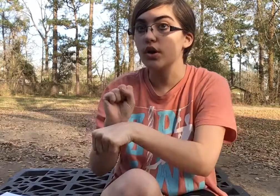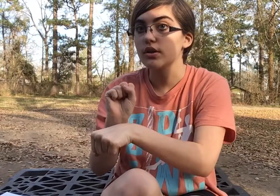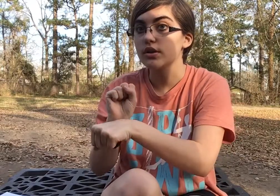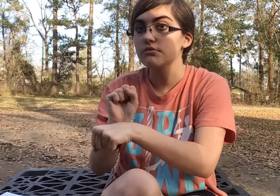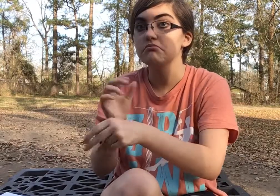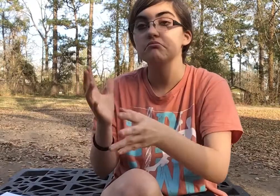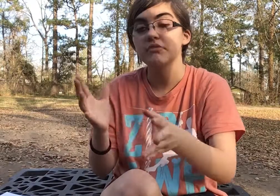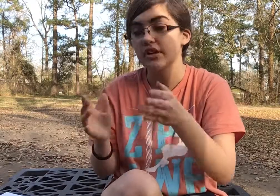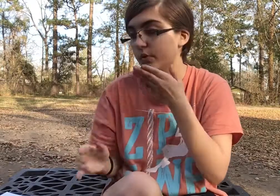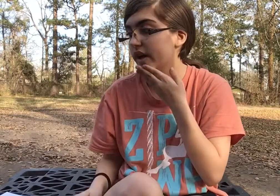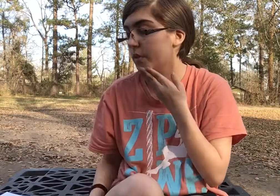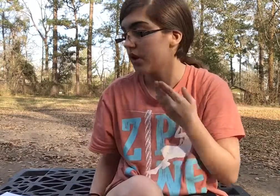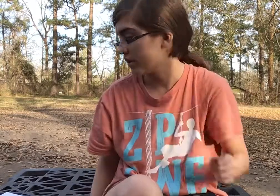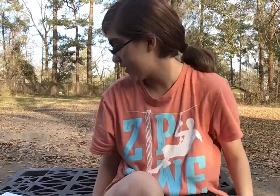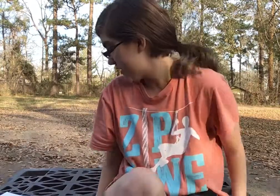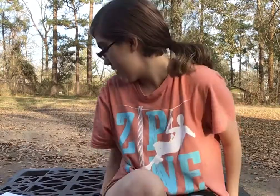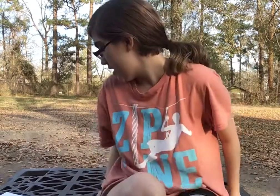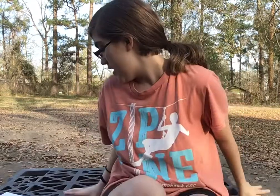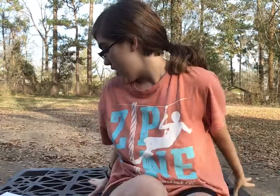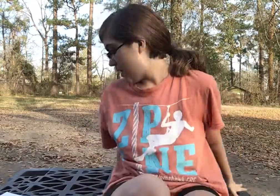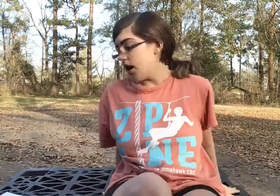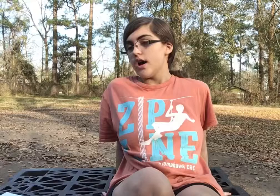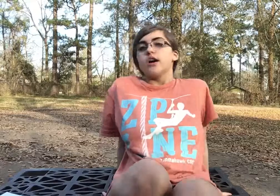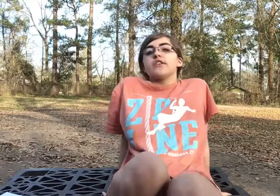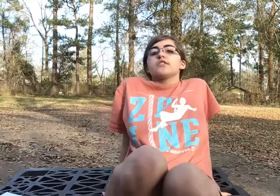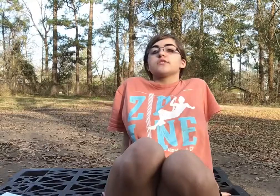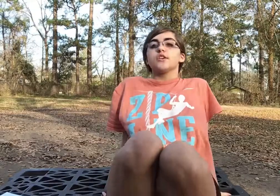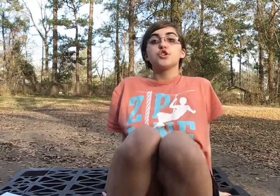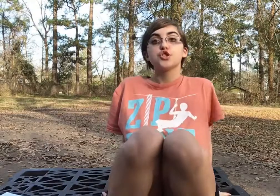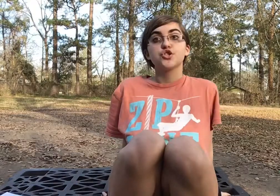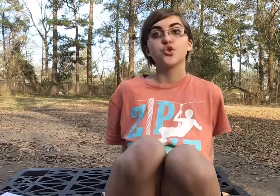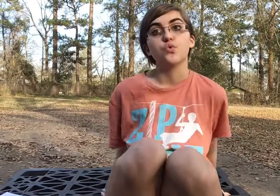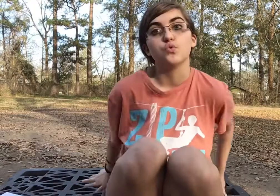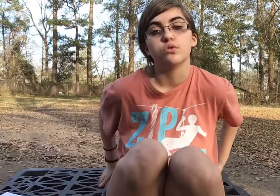work. Either way it works. There's school.